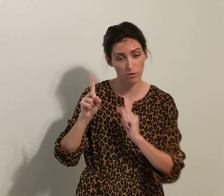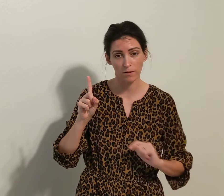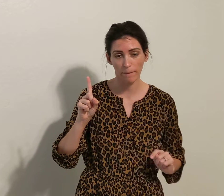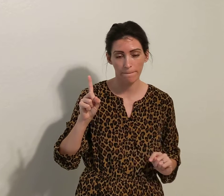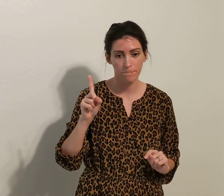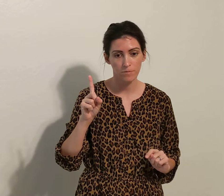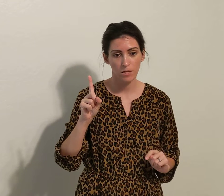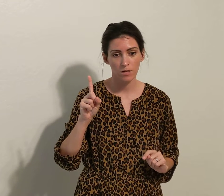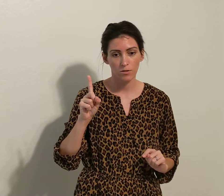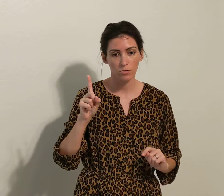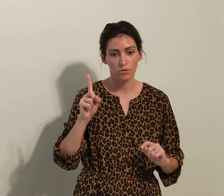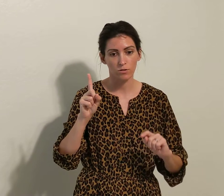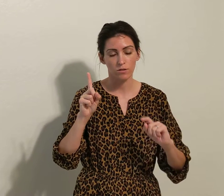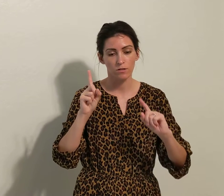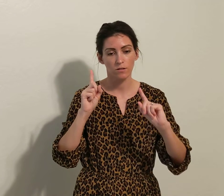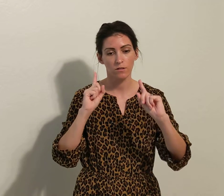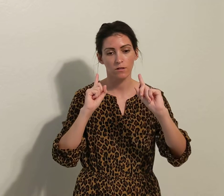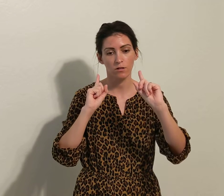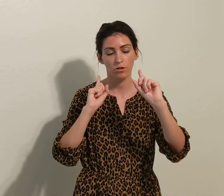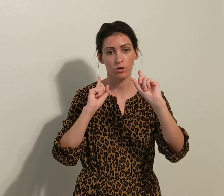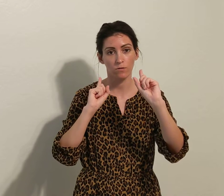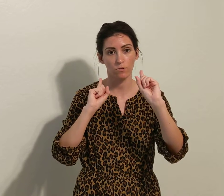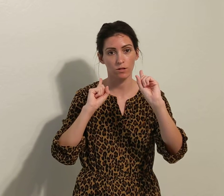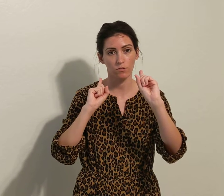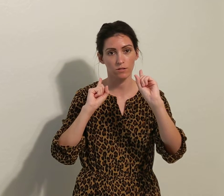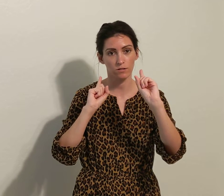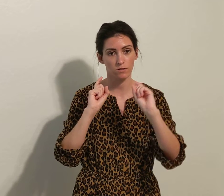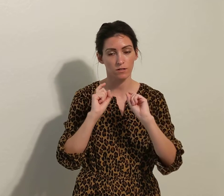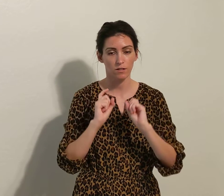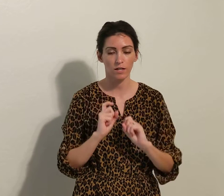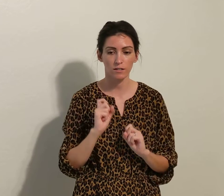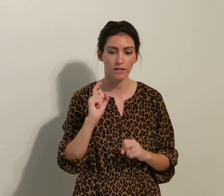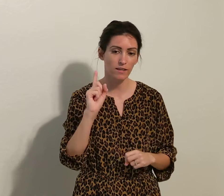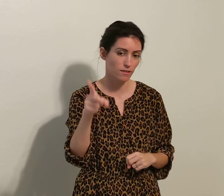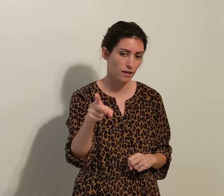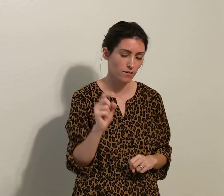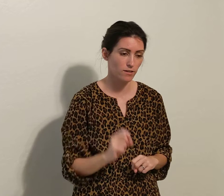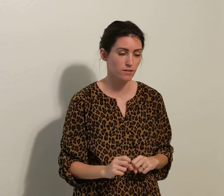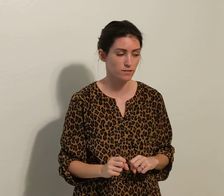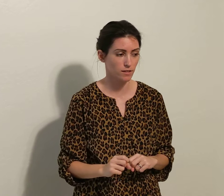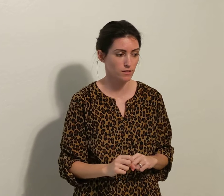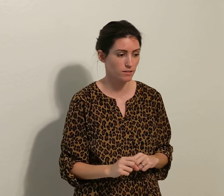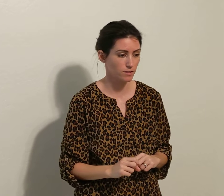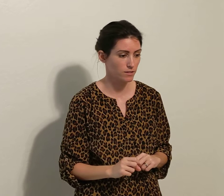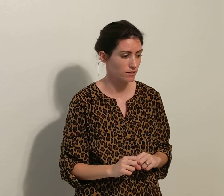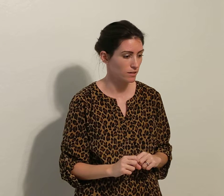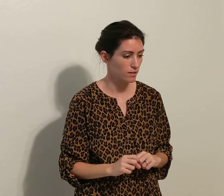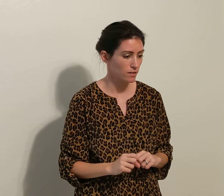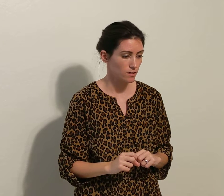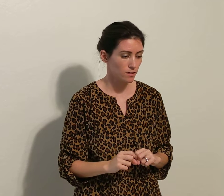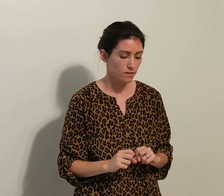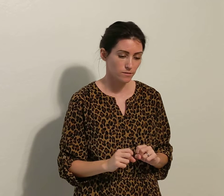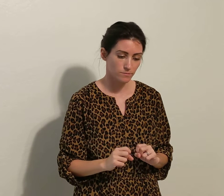one could go. Go is kind of like there, and it's kind of like,